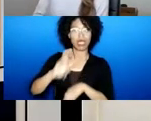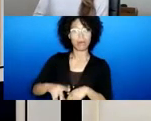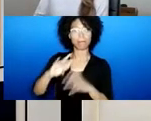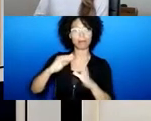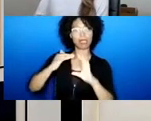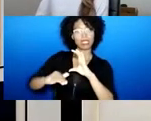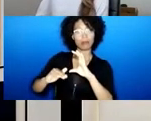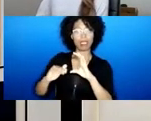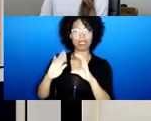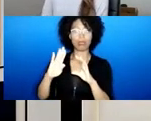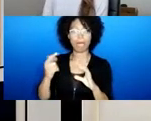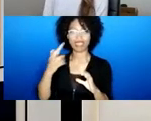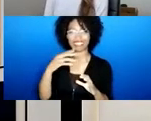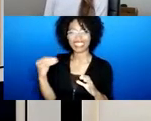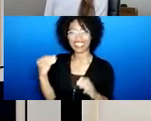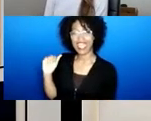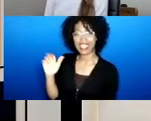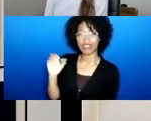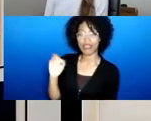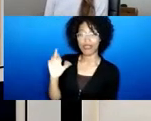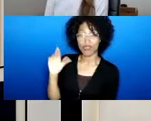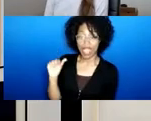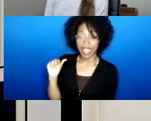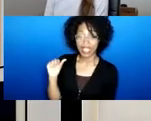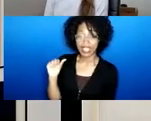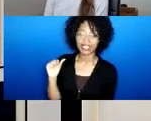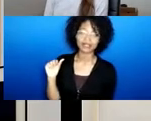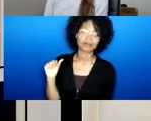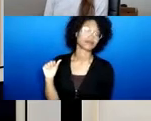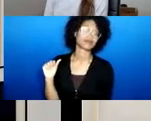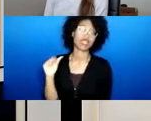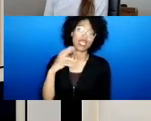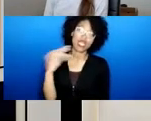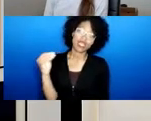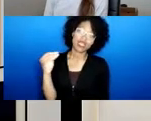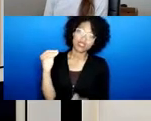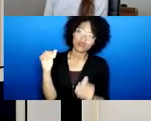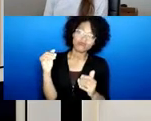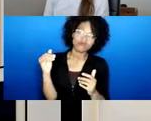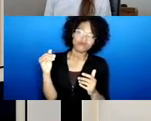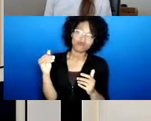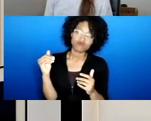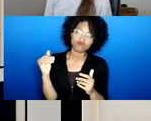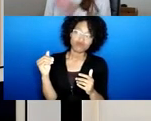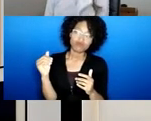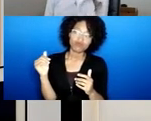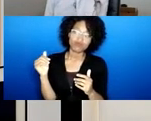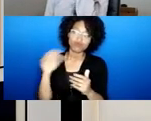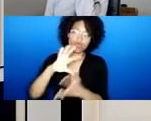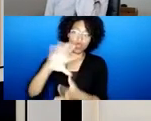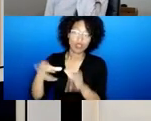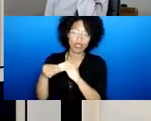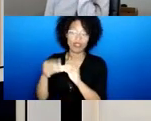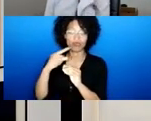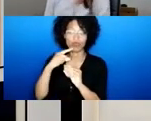AERA. And all of those with who are